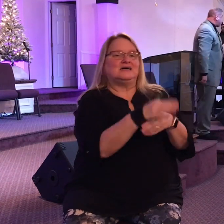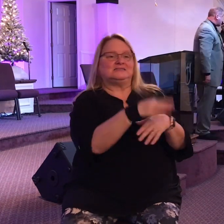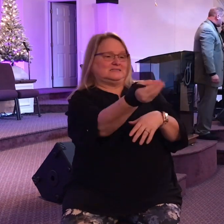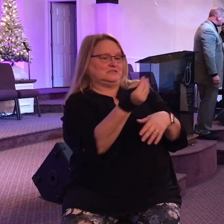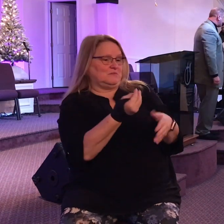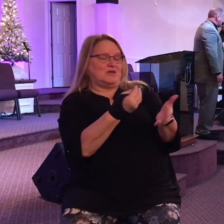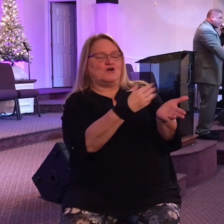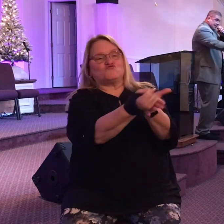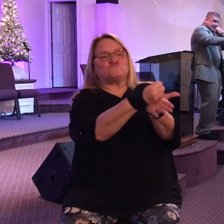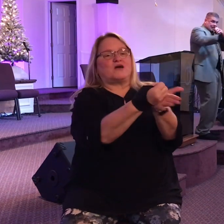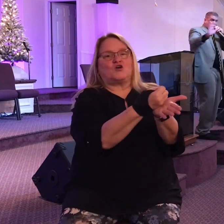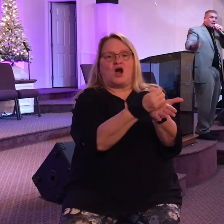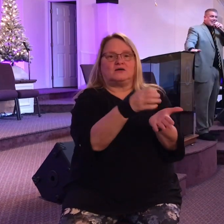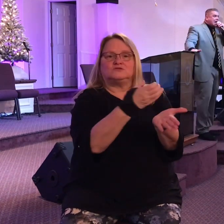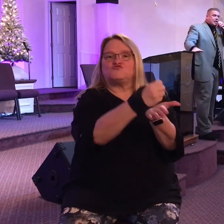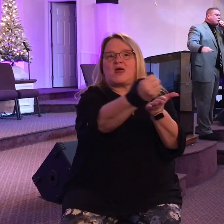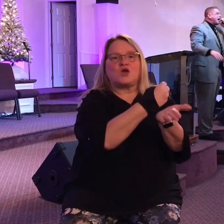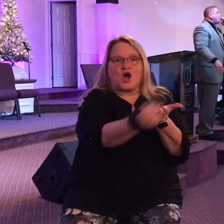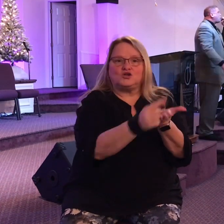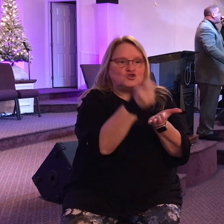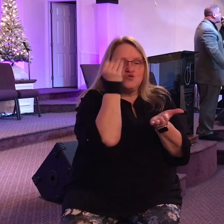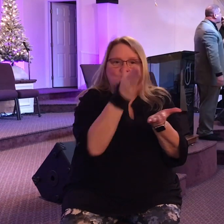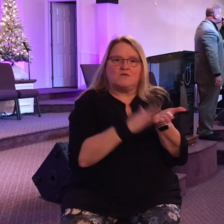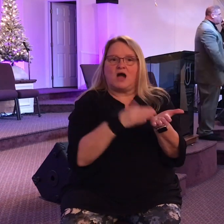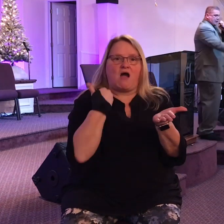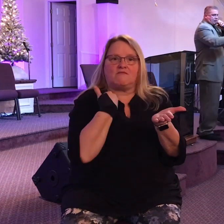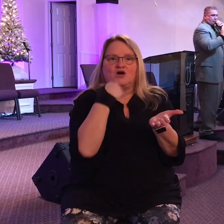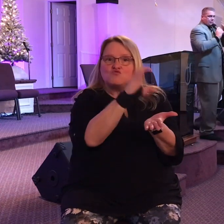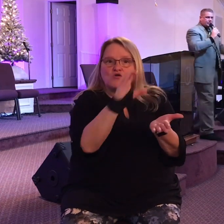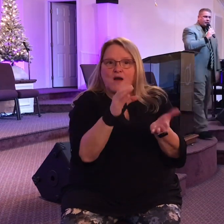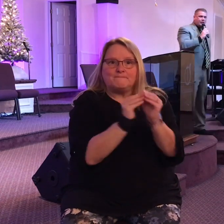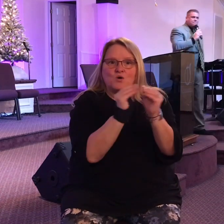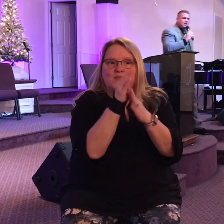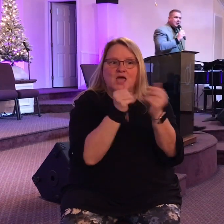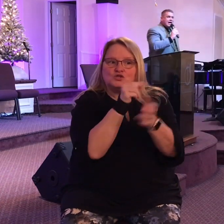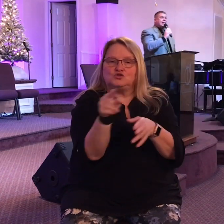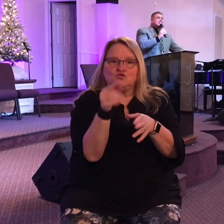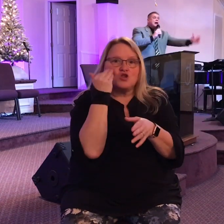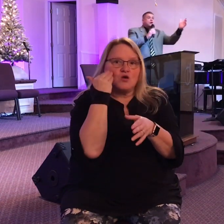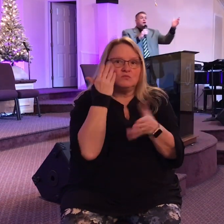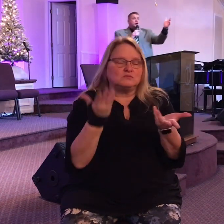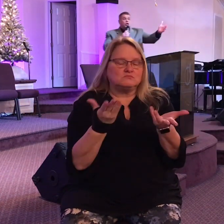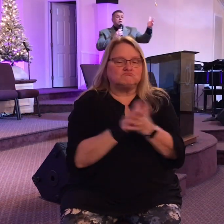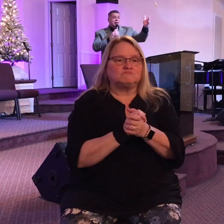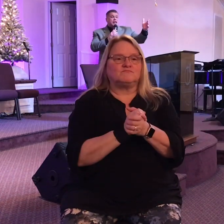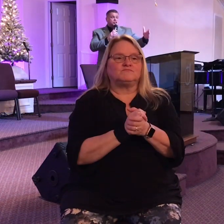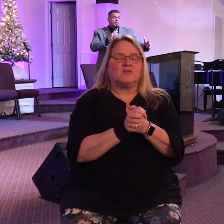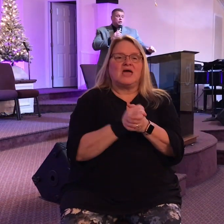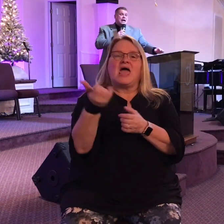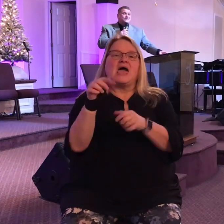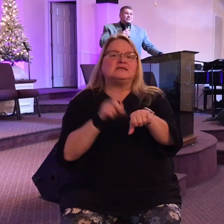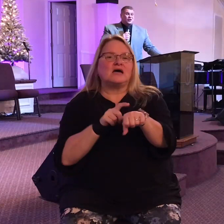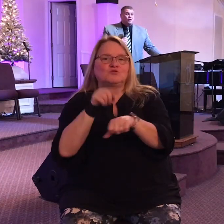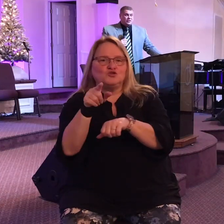me an application. It's an easy process. You got more credit cards. You ain't going to help me right there, are you? Anytime you're under human